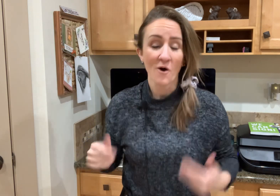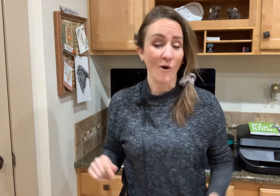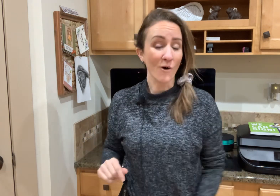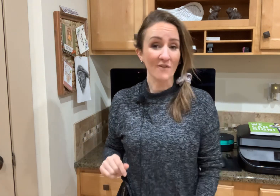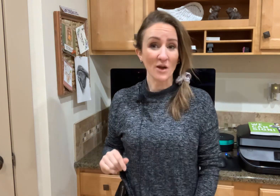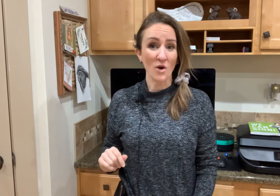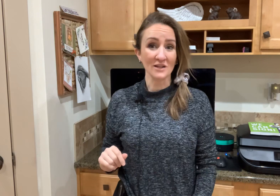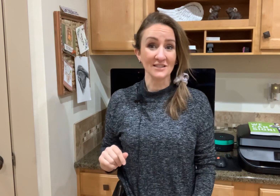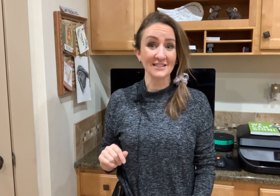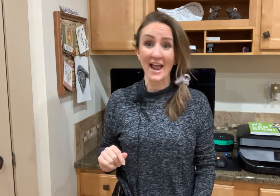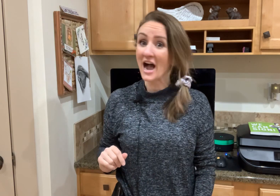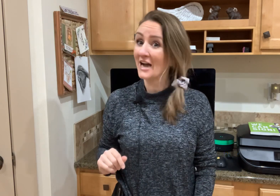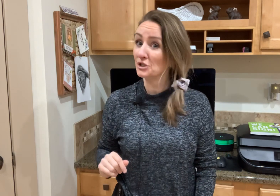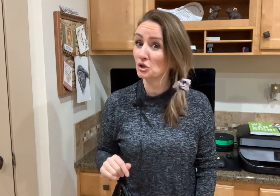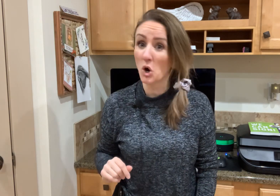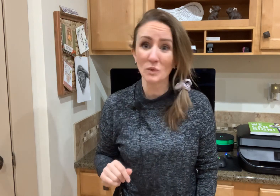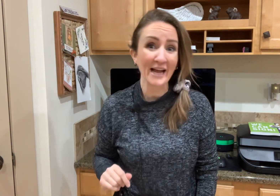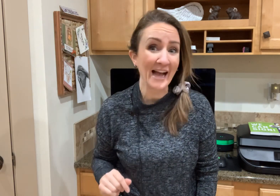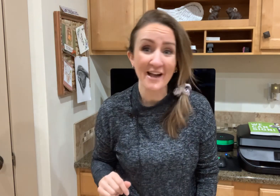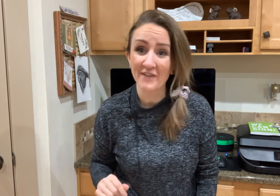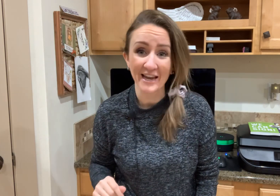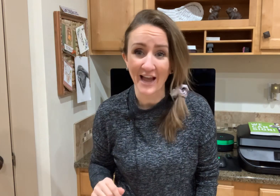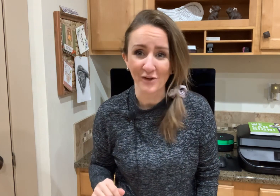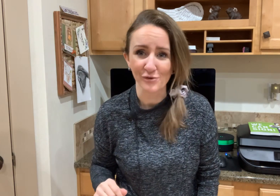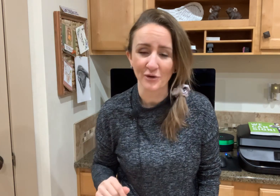or if I wanted to say, I don't have any ice cream,